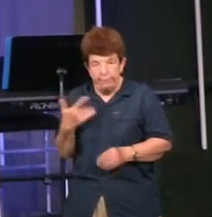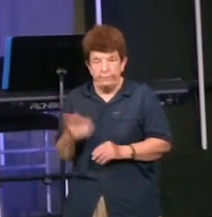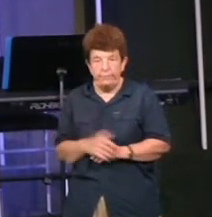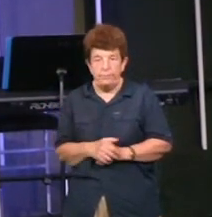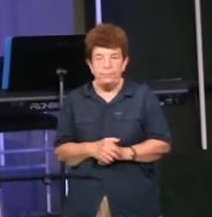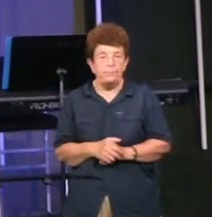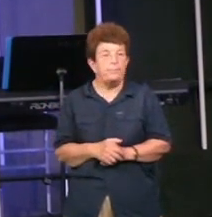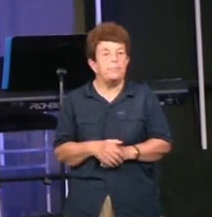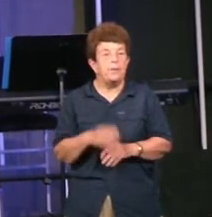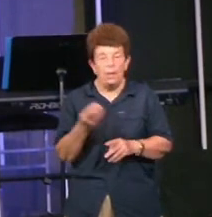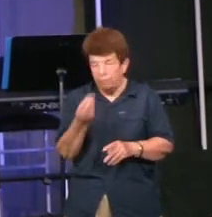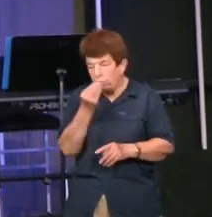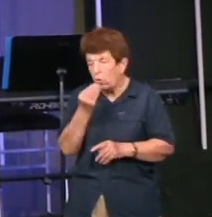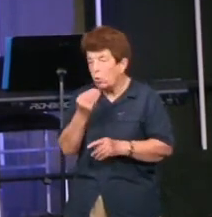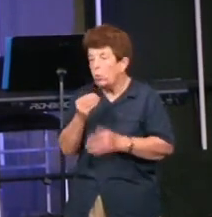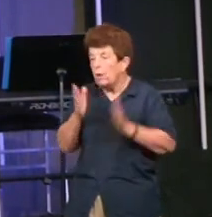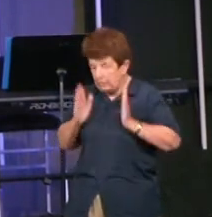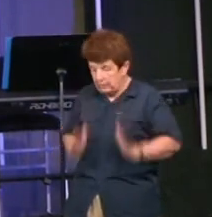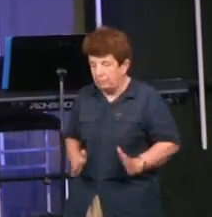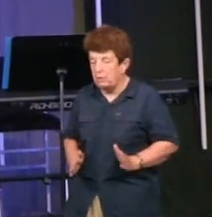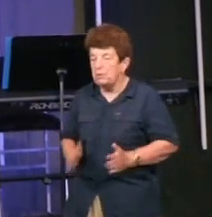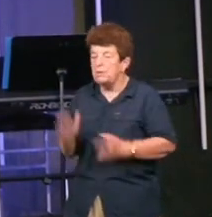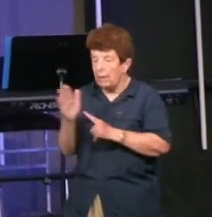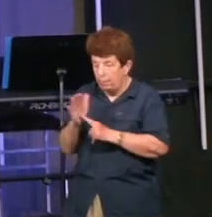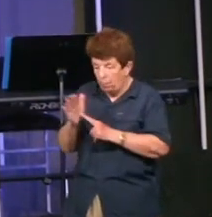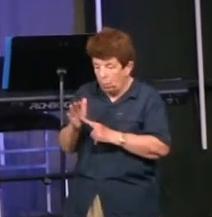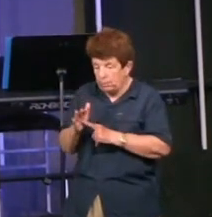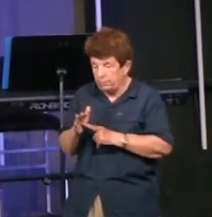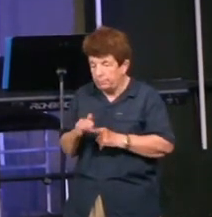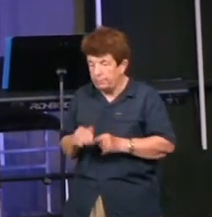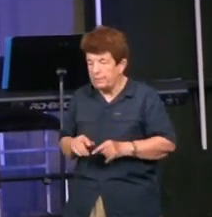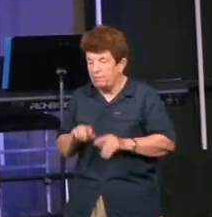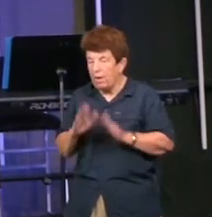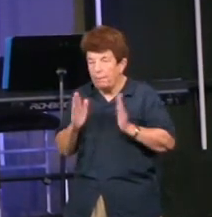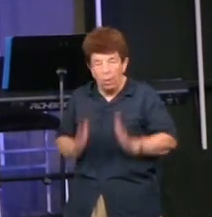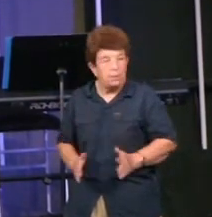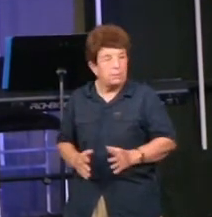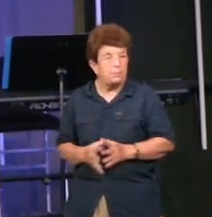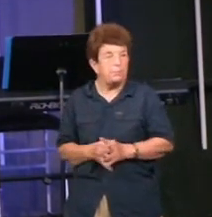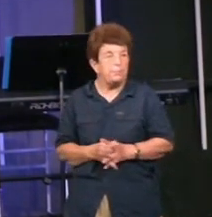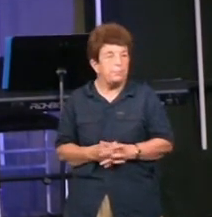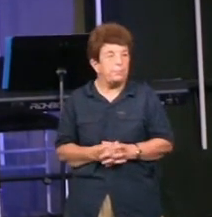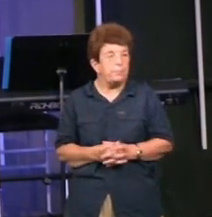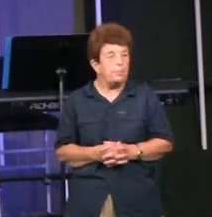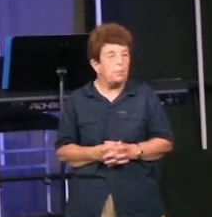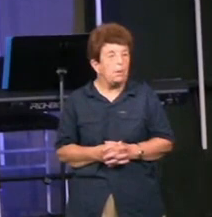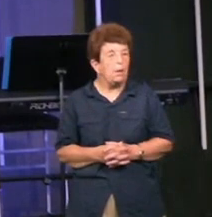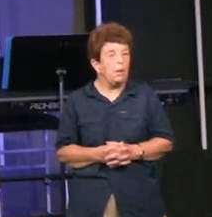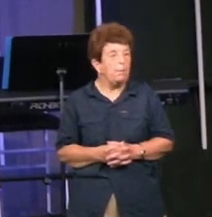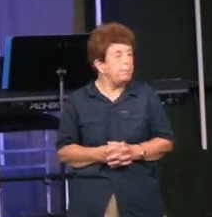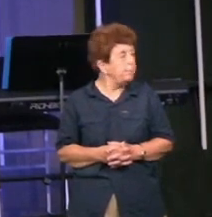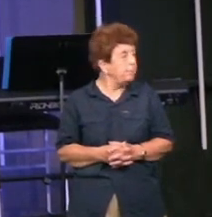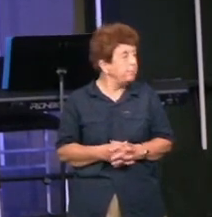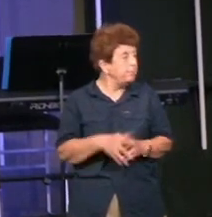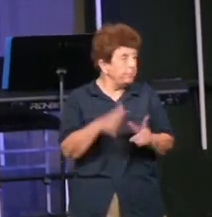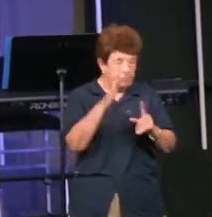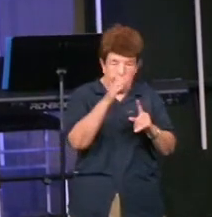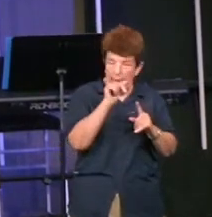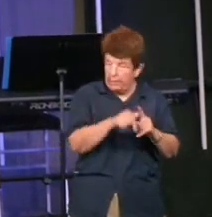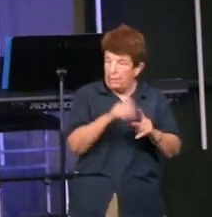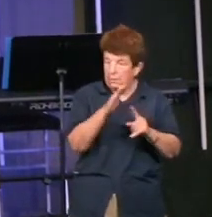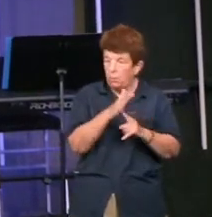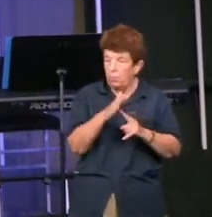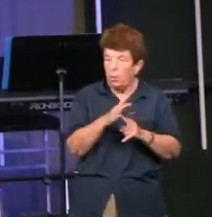survive. Food is physically important for our body. And this importance